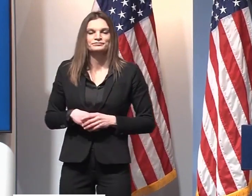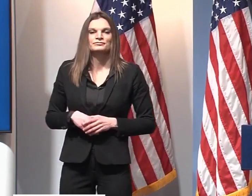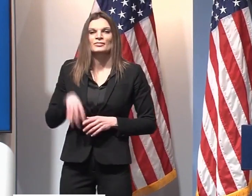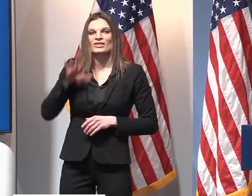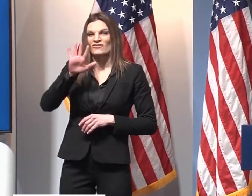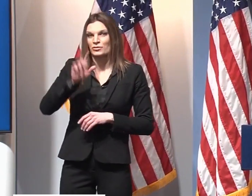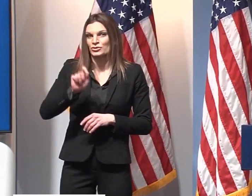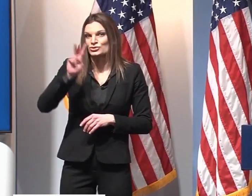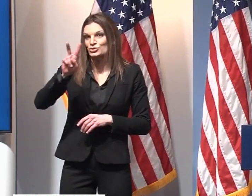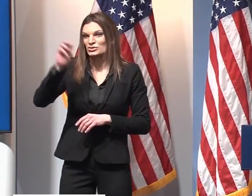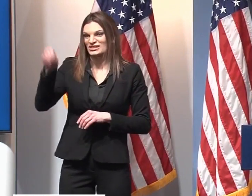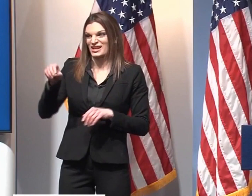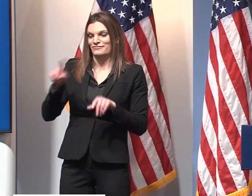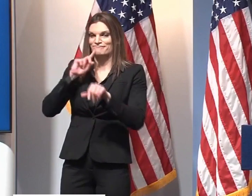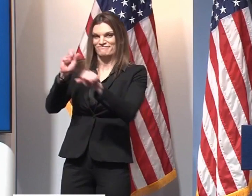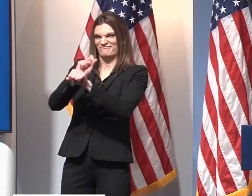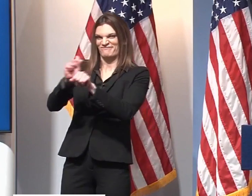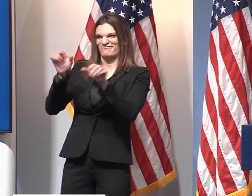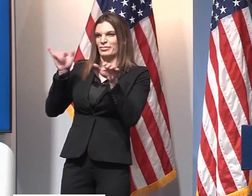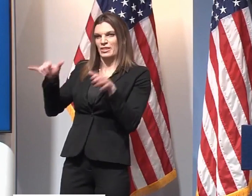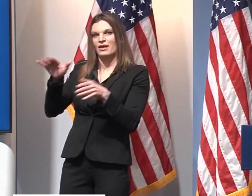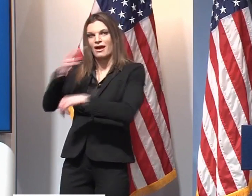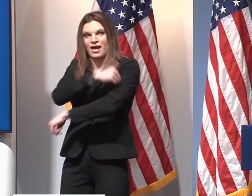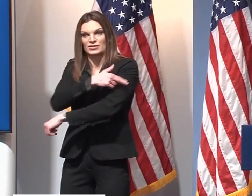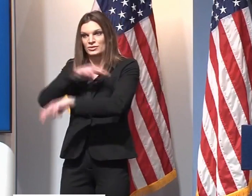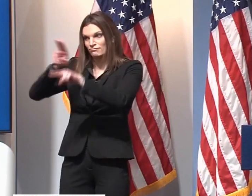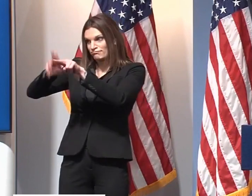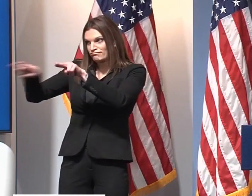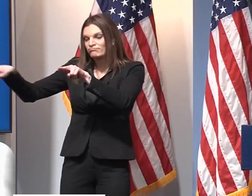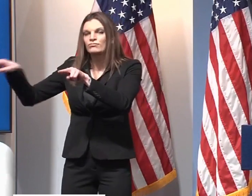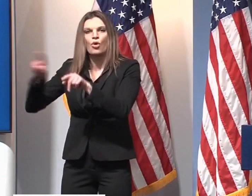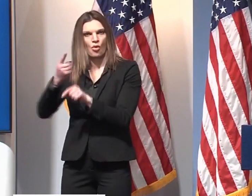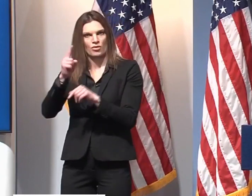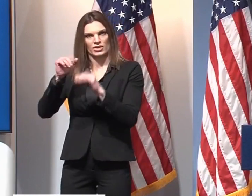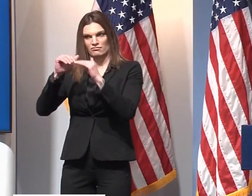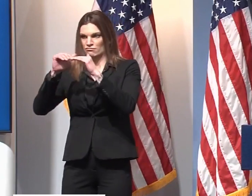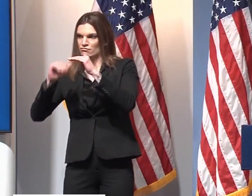5.2% of hospital beds are being used to treat COVID-19 patients,